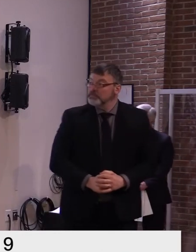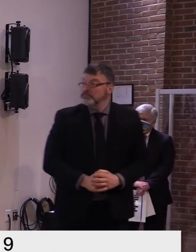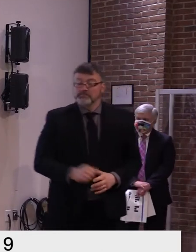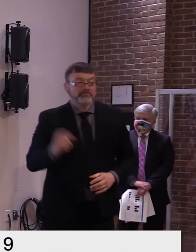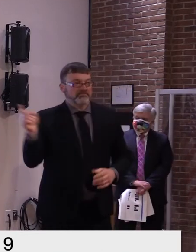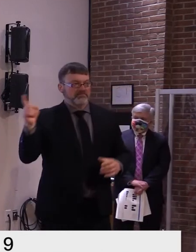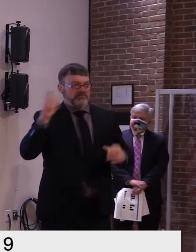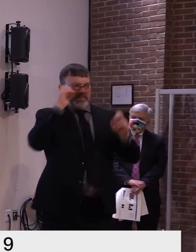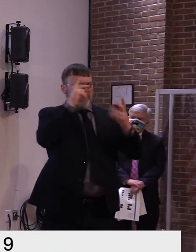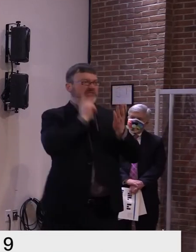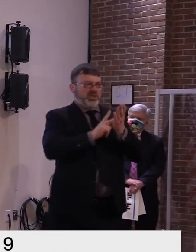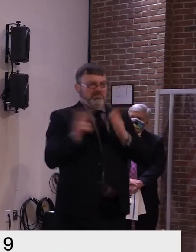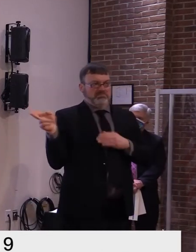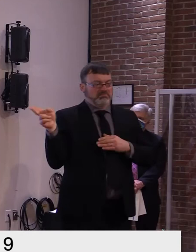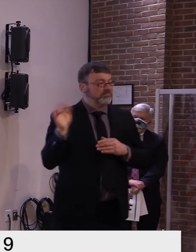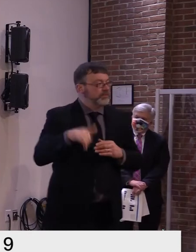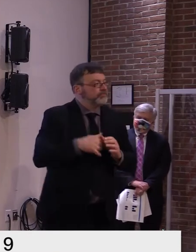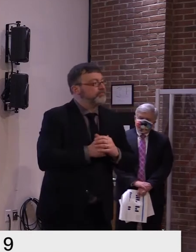Yeah, thanks, Calvin. I think, you know,